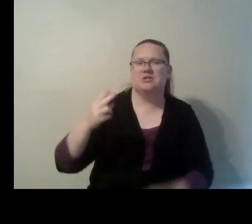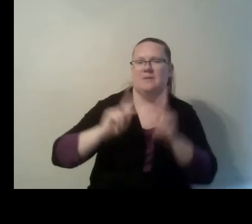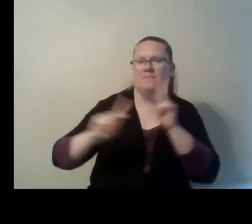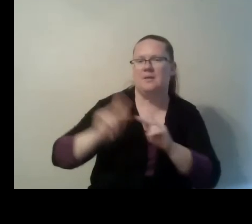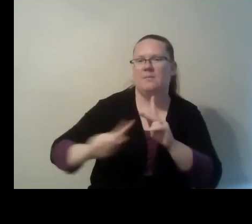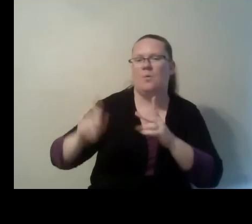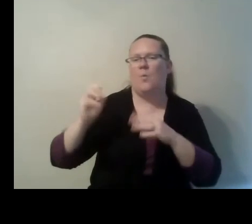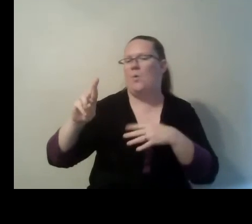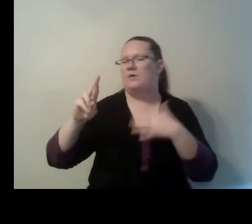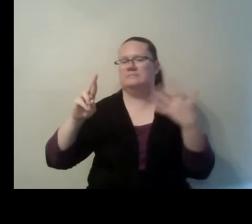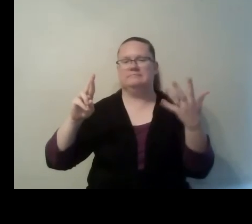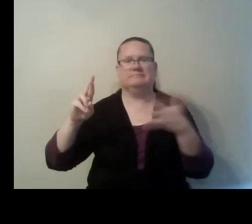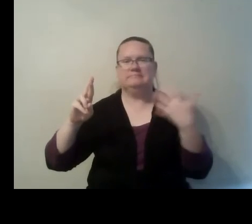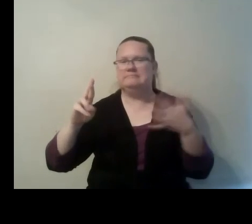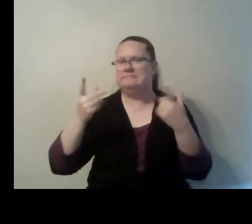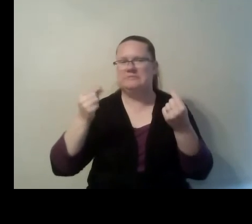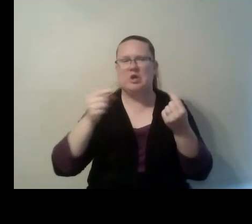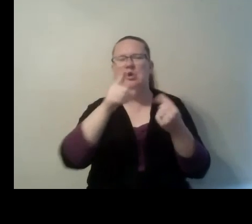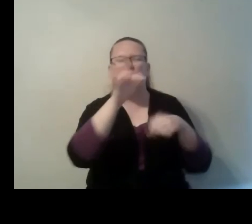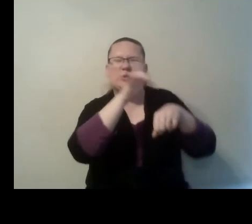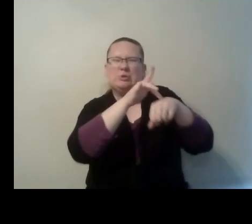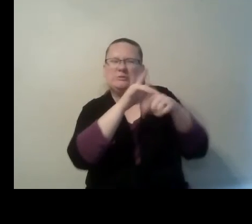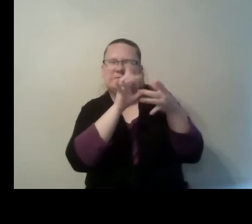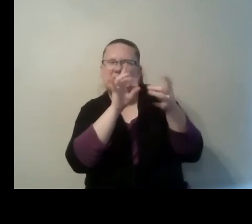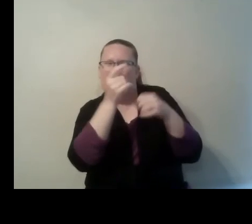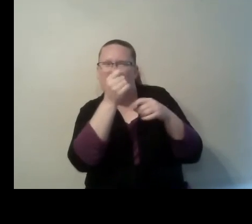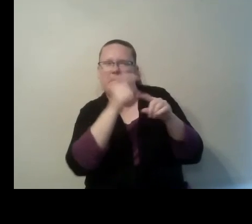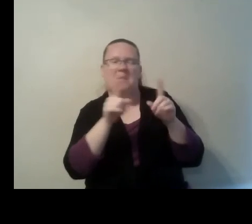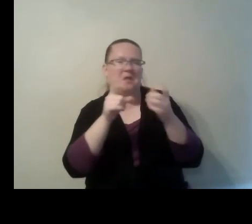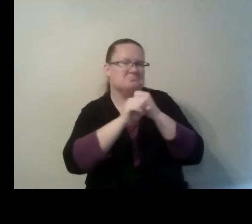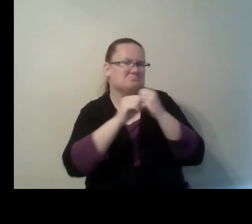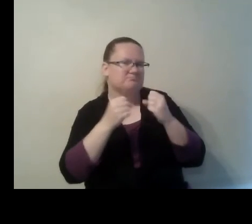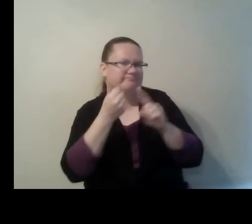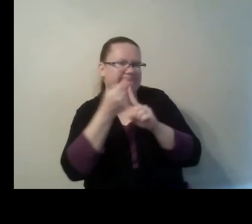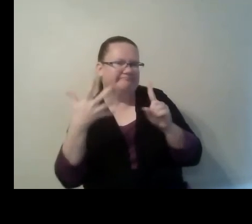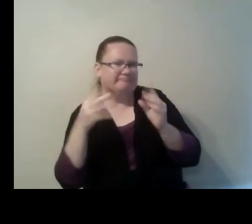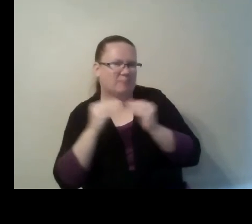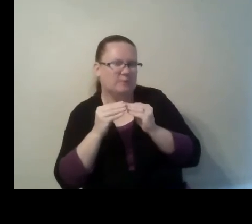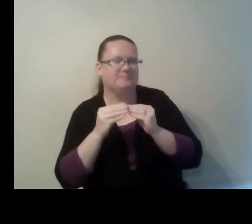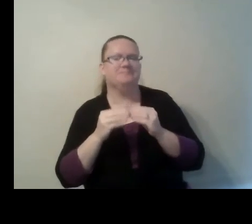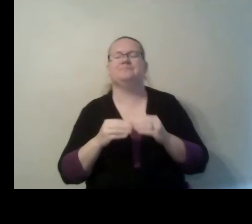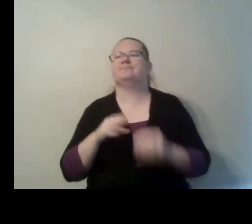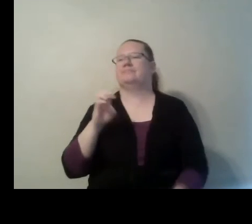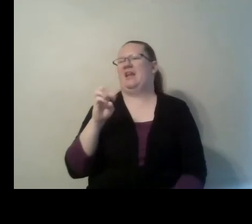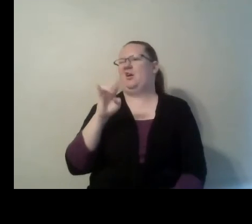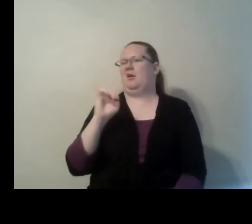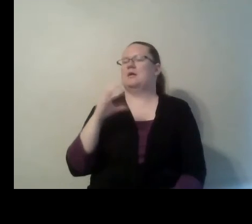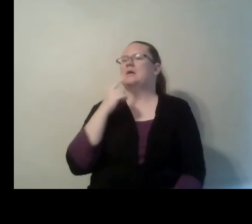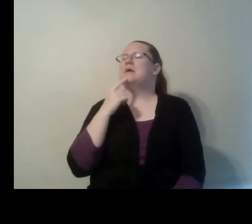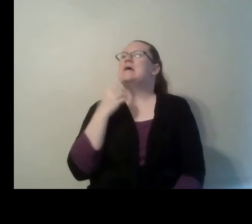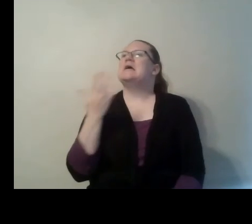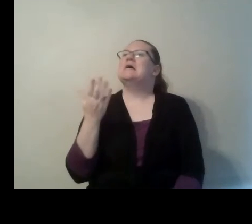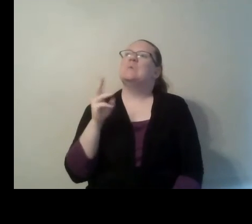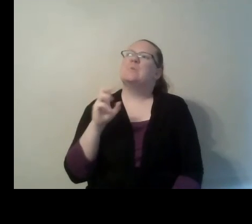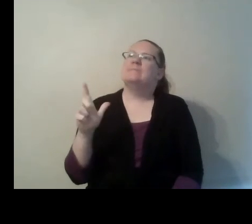is this going to go? You kind of touched on it a little earlier. Yeah. Again, Jay, what I want to make sure that everybody knows is that